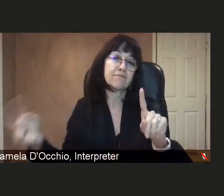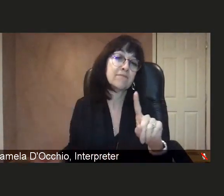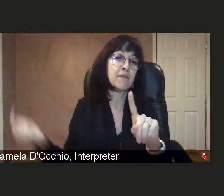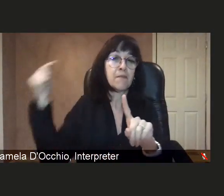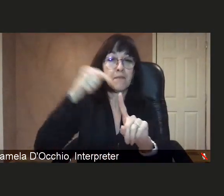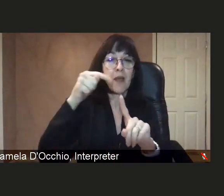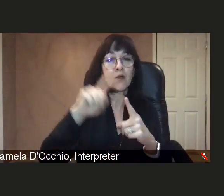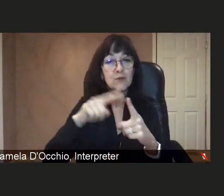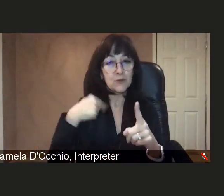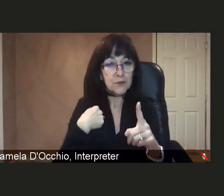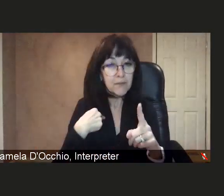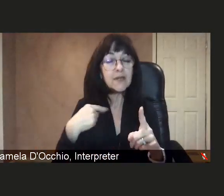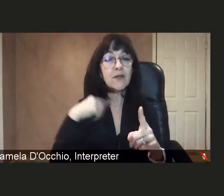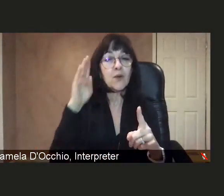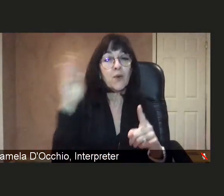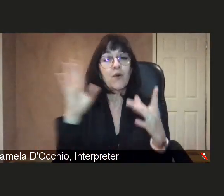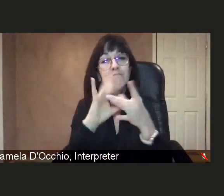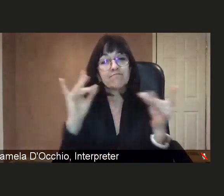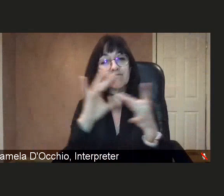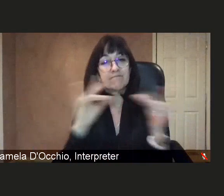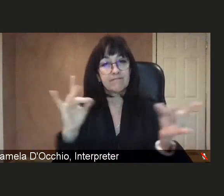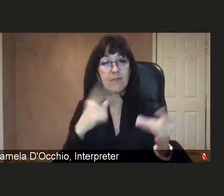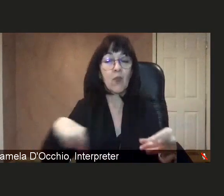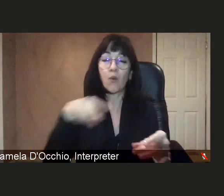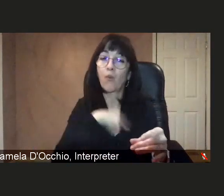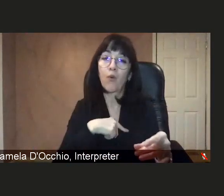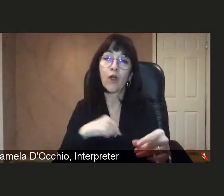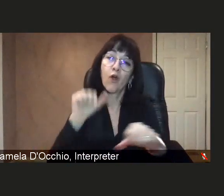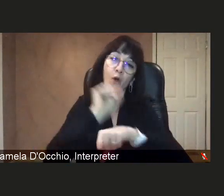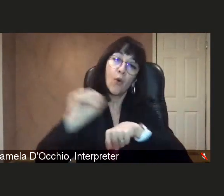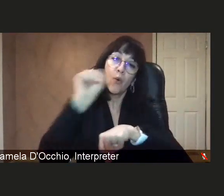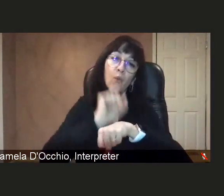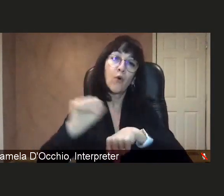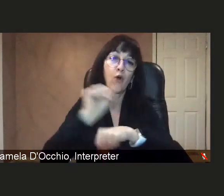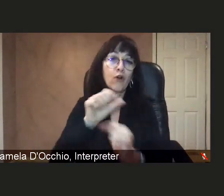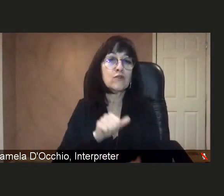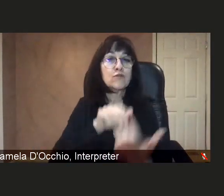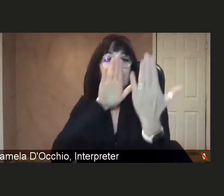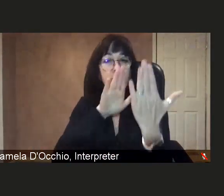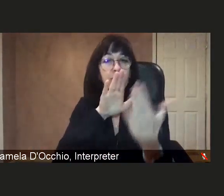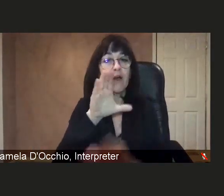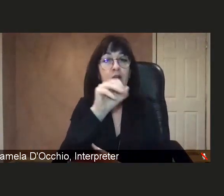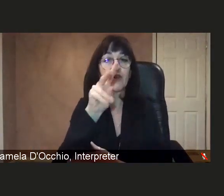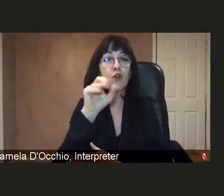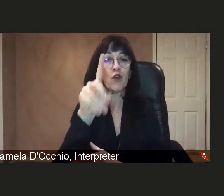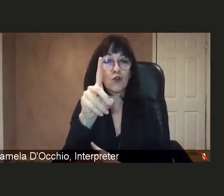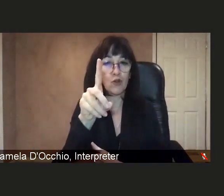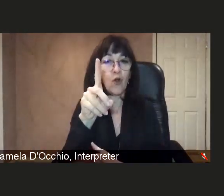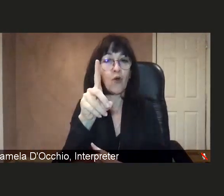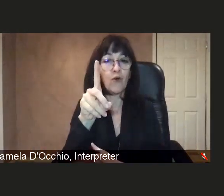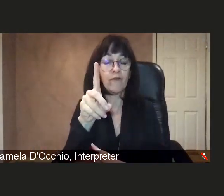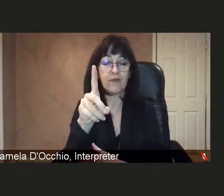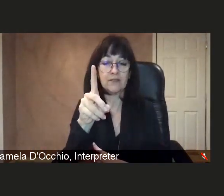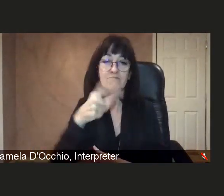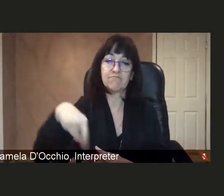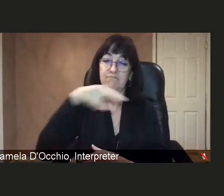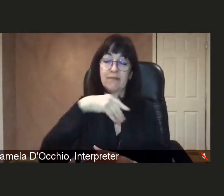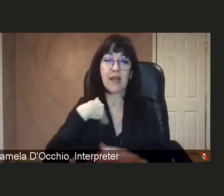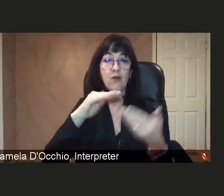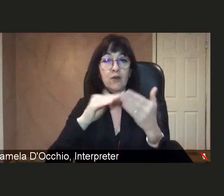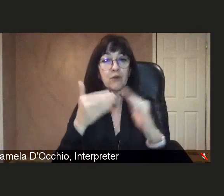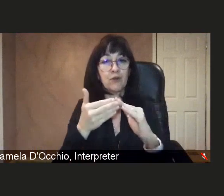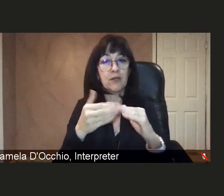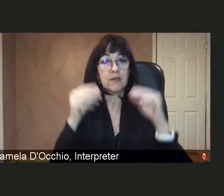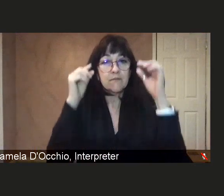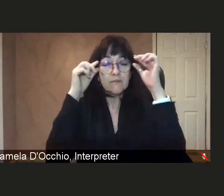fight the COVID-19 battle here in our community. The first question I have is,